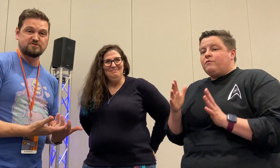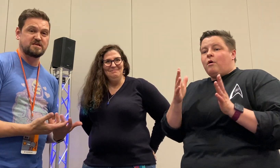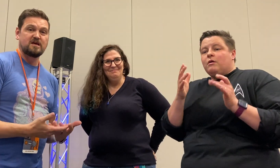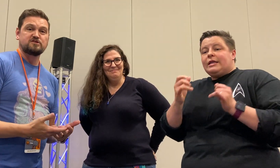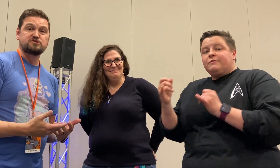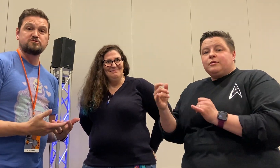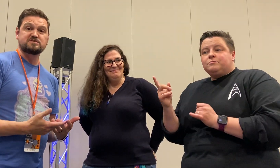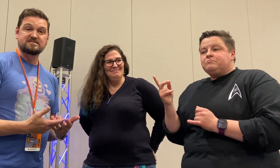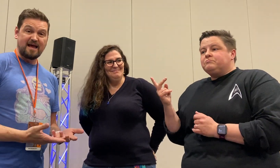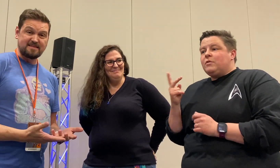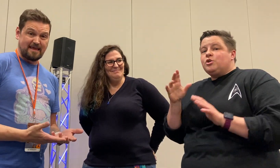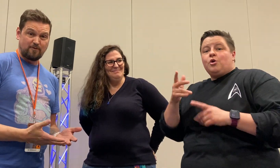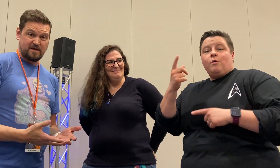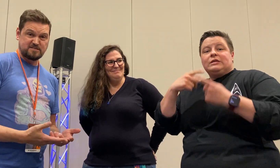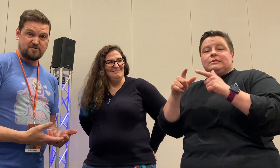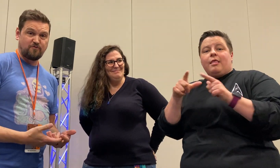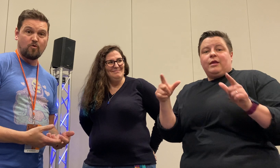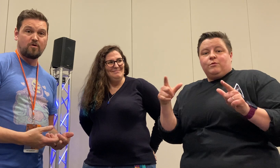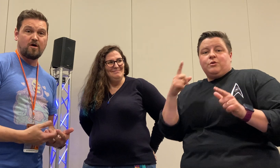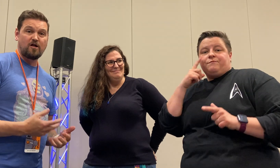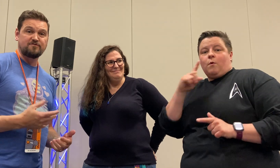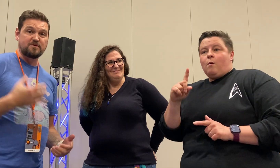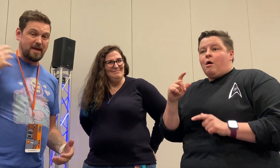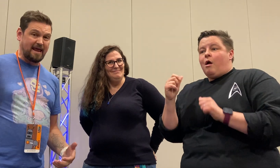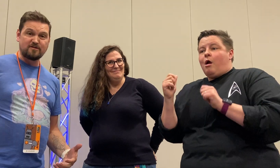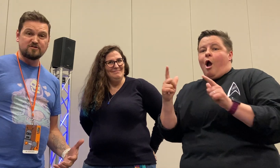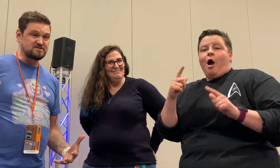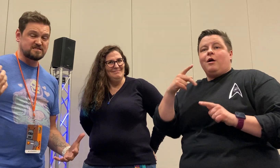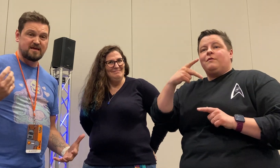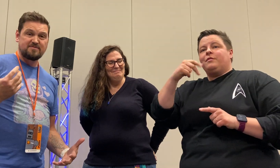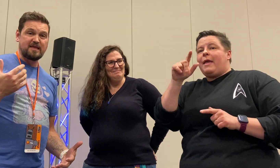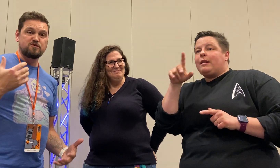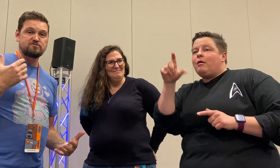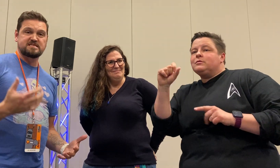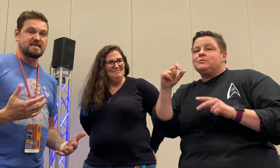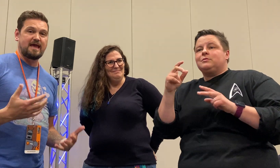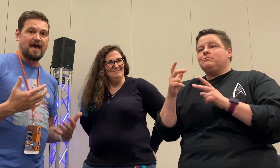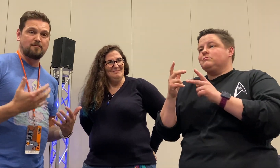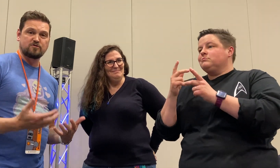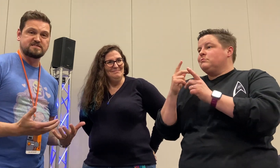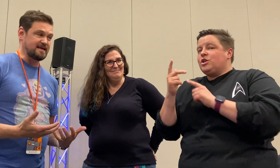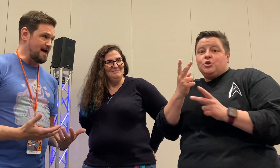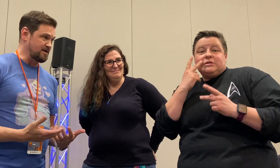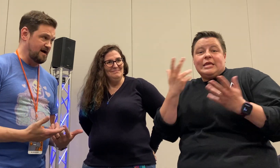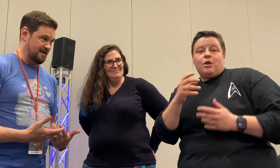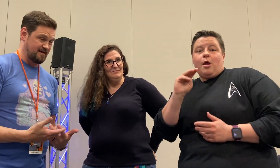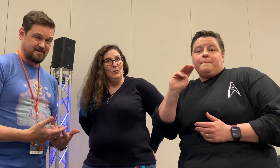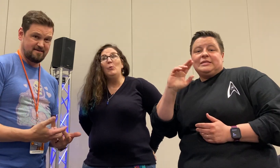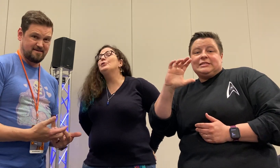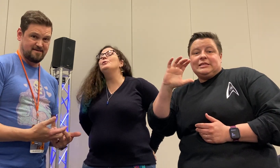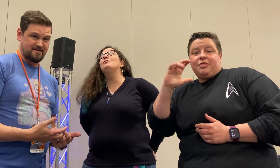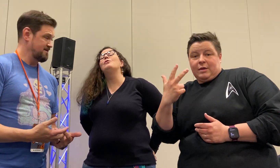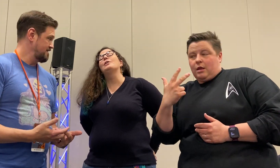do sign language for all of the panels that you see at Motor City Comic Con. Oh, we're two of four.